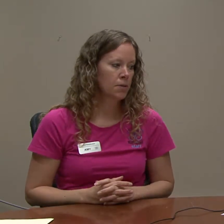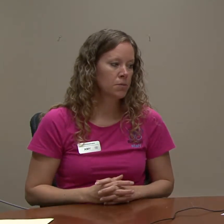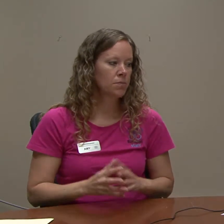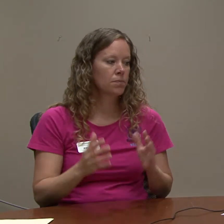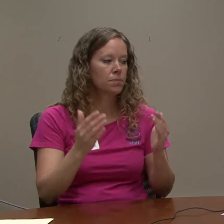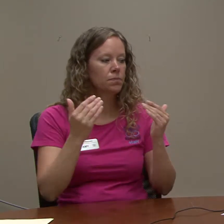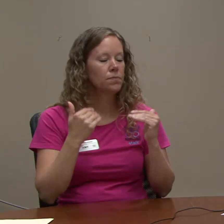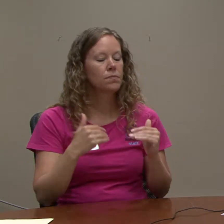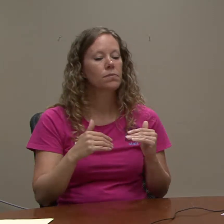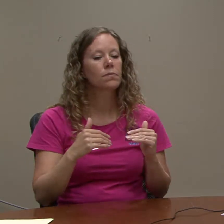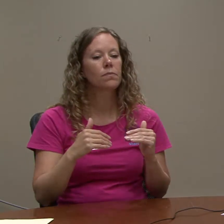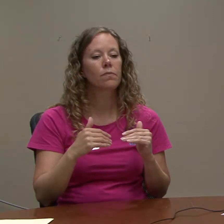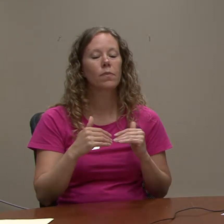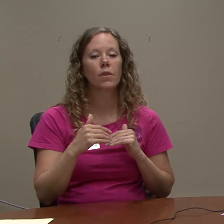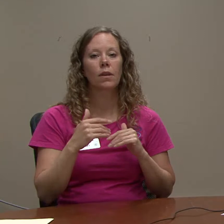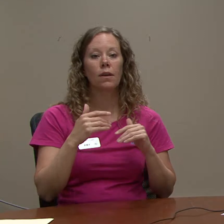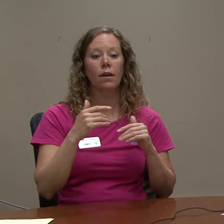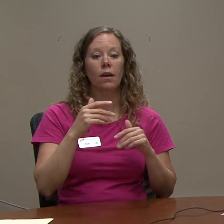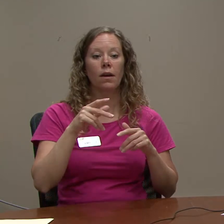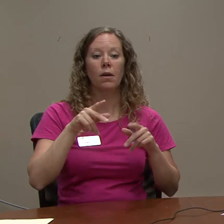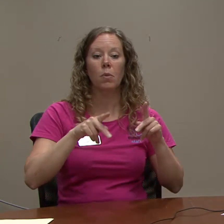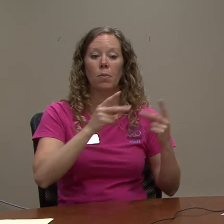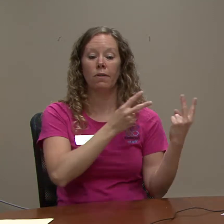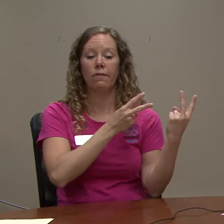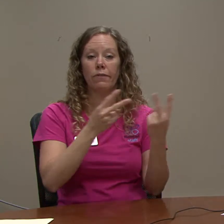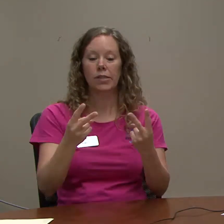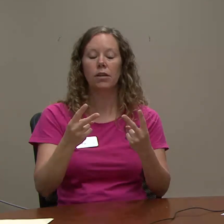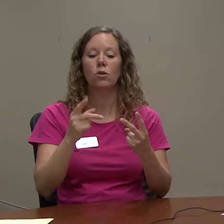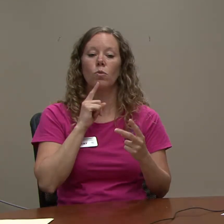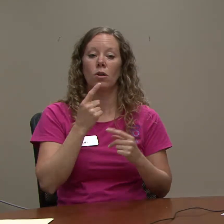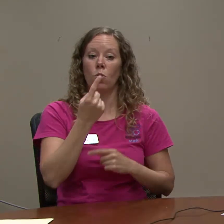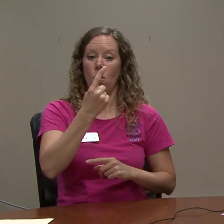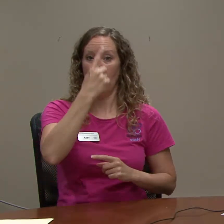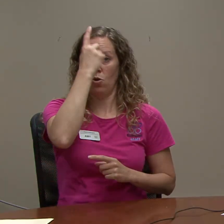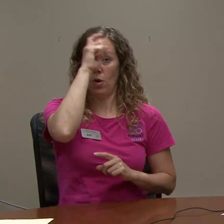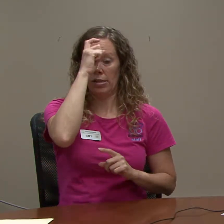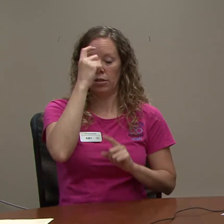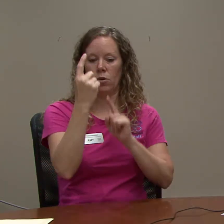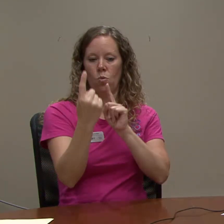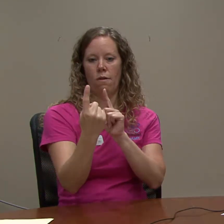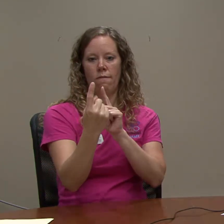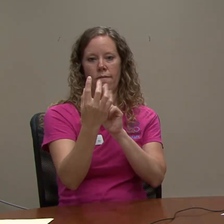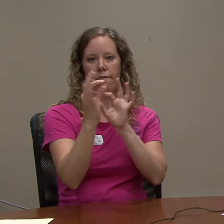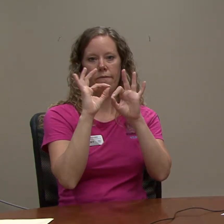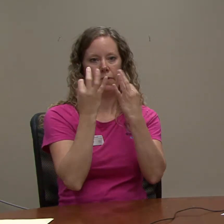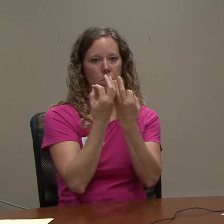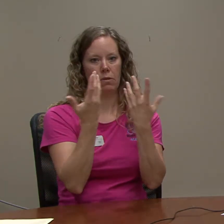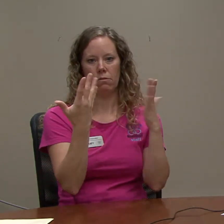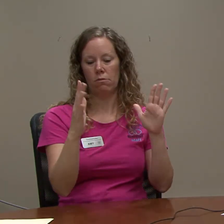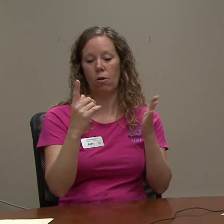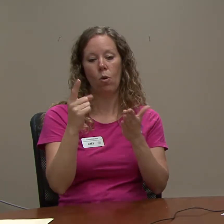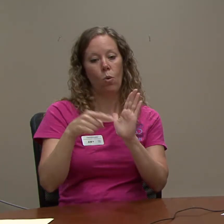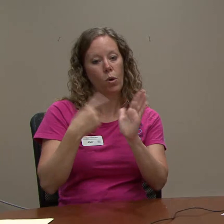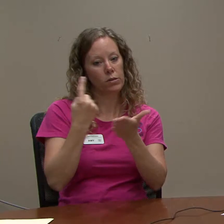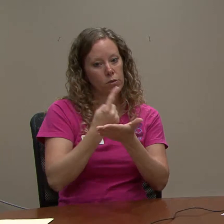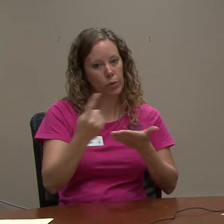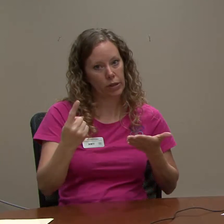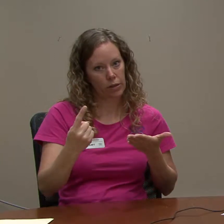Number of visitors allowed, 1 visitor at a time per resident. Visits will be allowed once per week